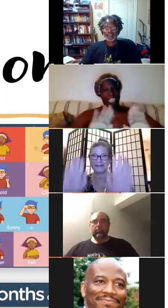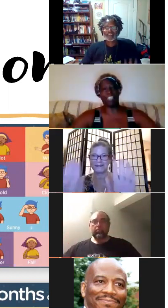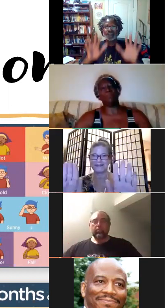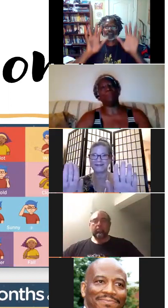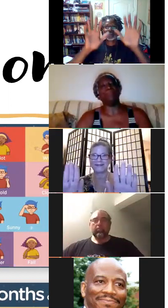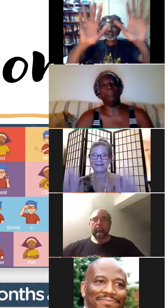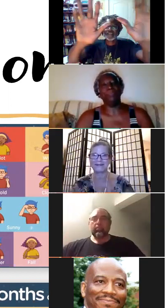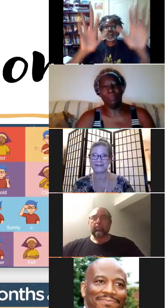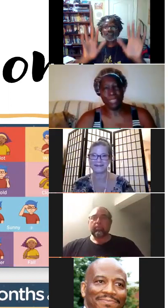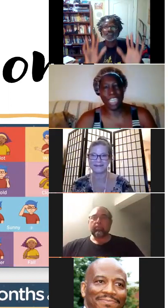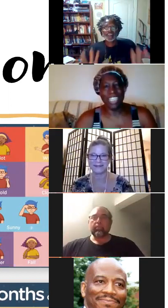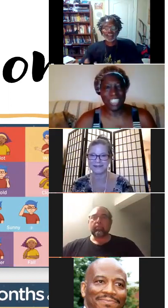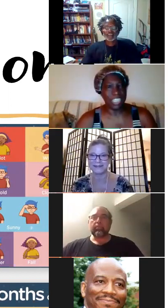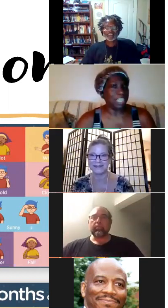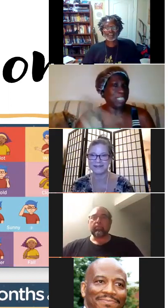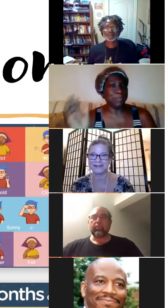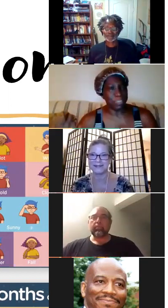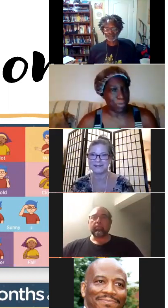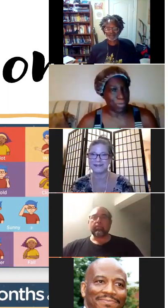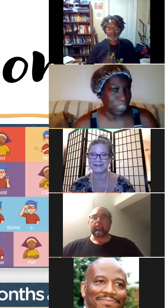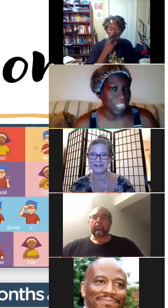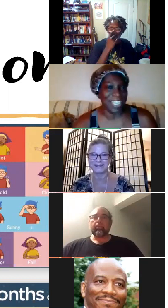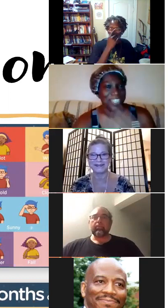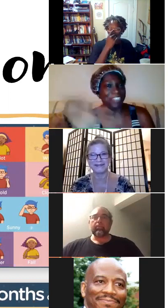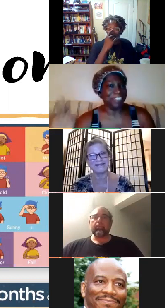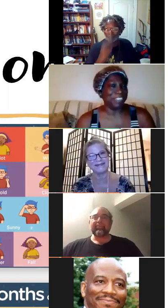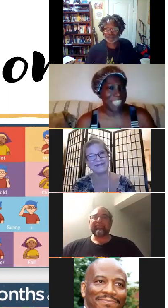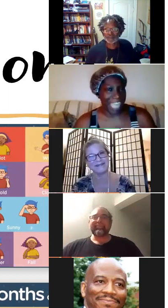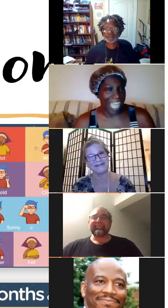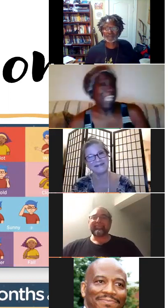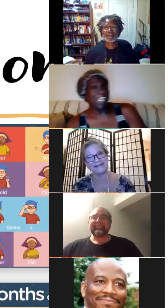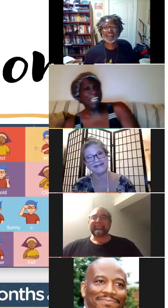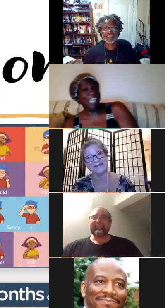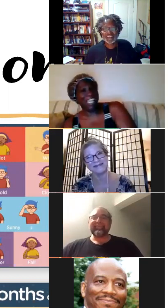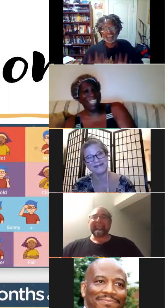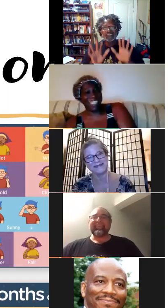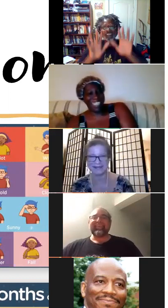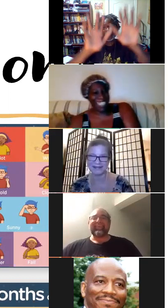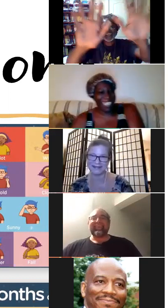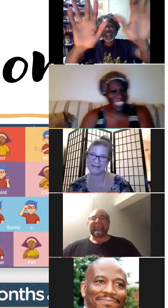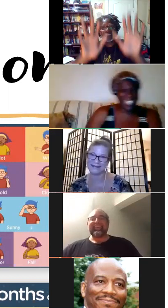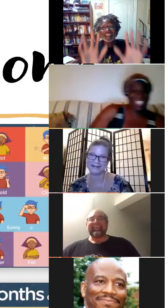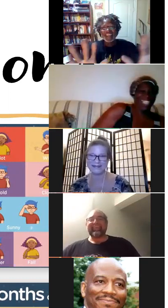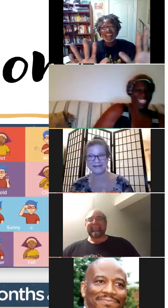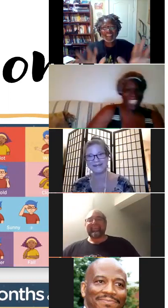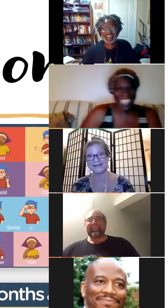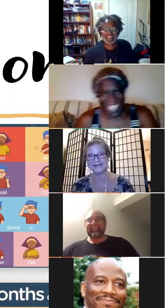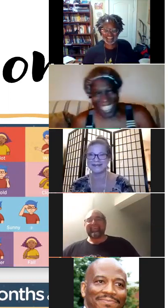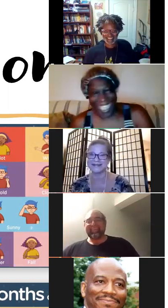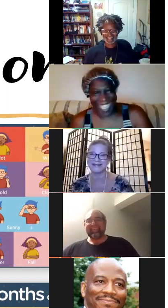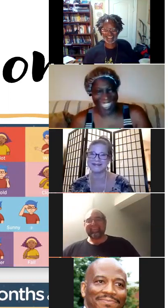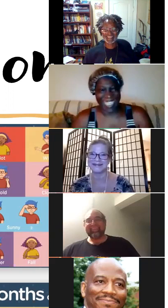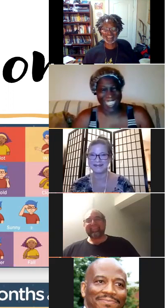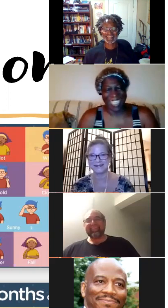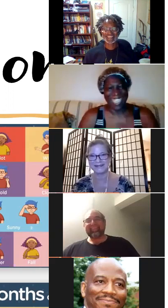Sunday. Sunday. Sunday must be special because it got its own little sign. Got some swag to